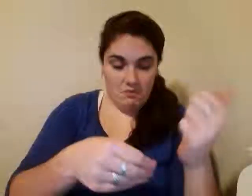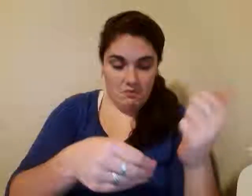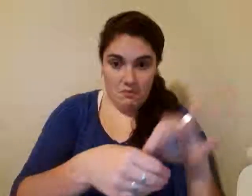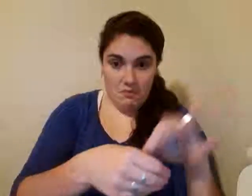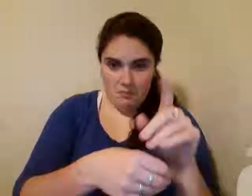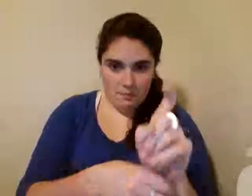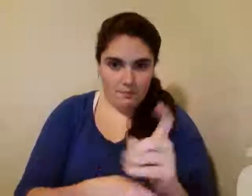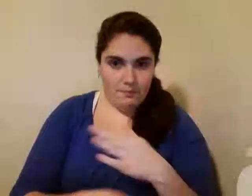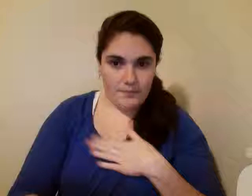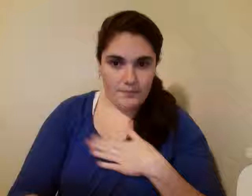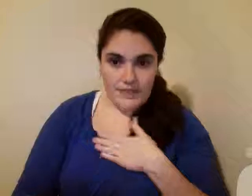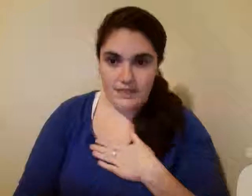how do